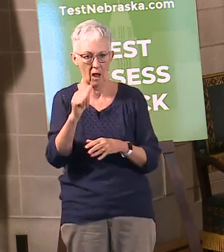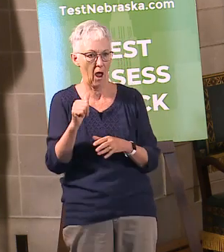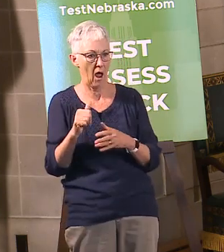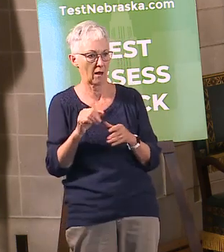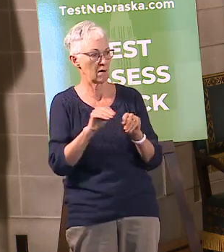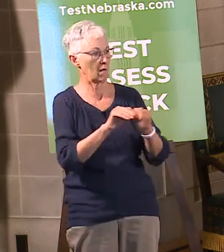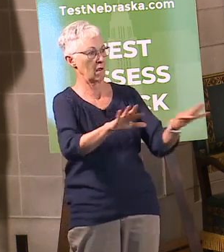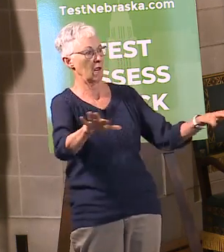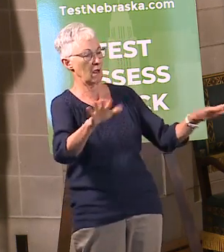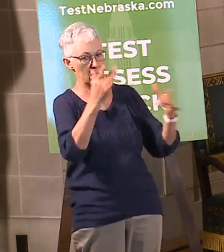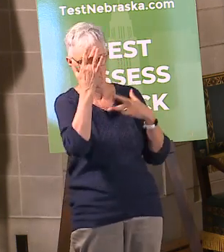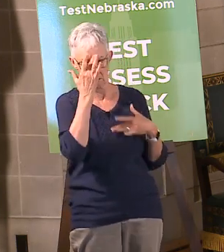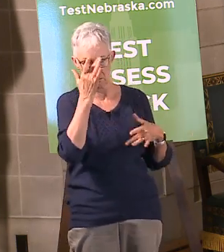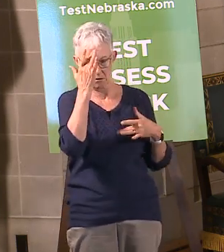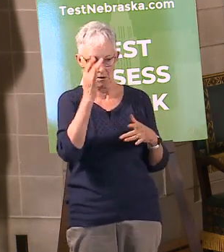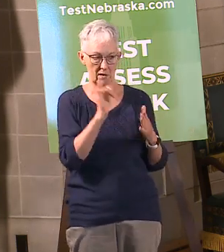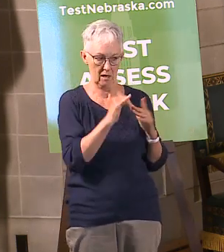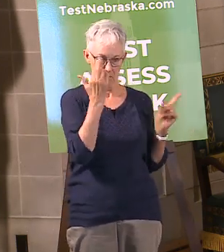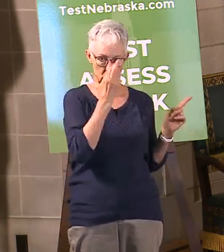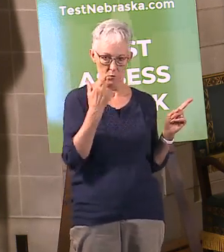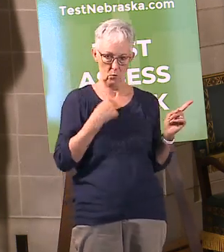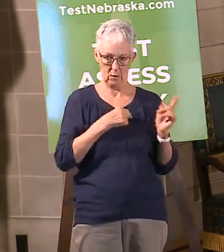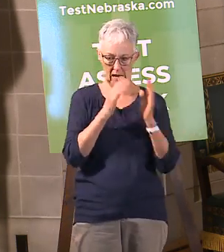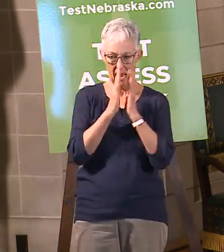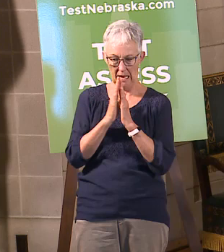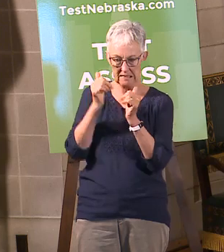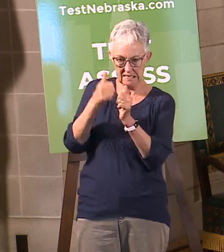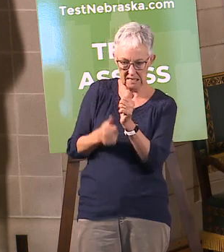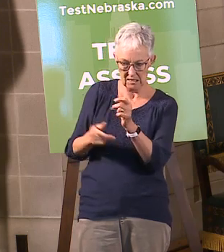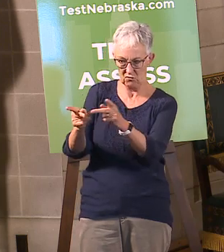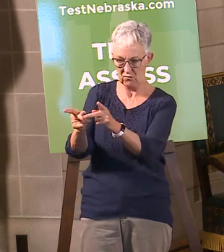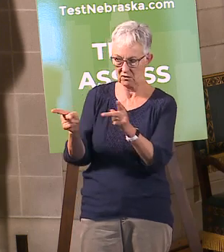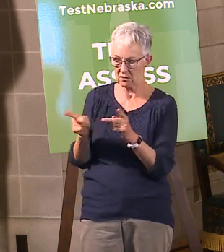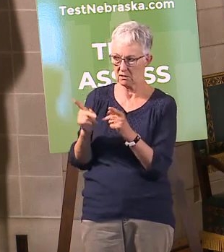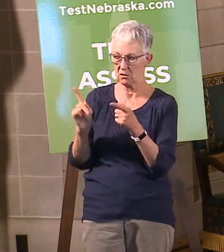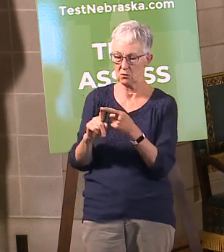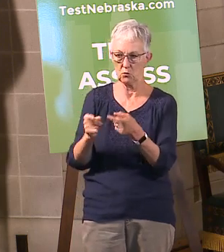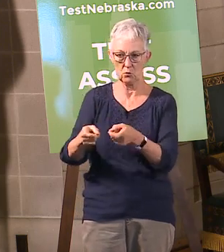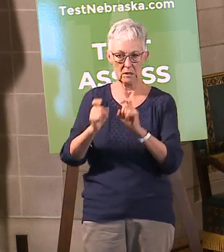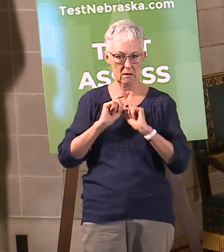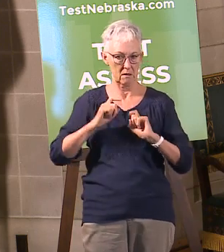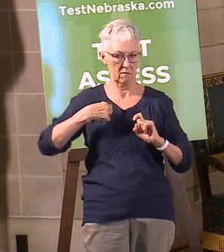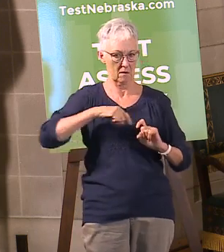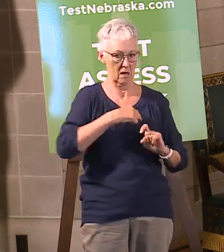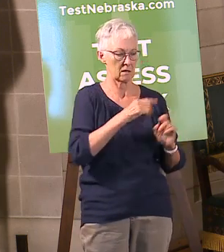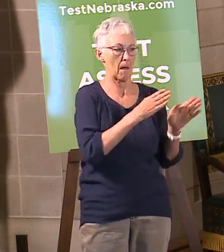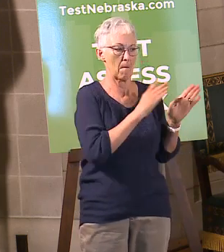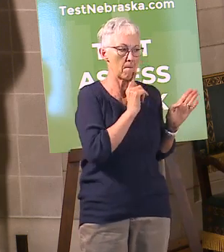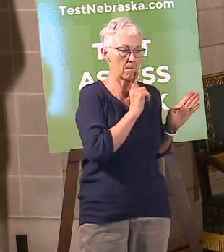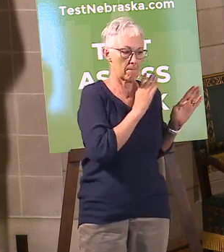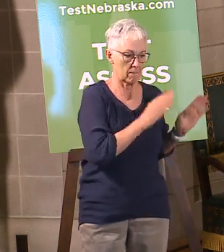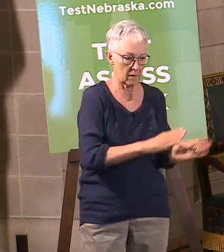facility submit to us a plan for how they're going to continue to manage the virus, in this emergency.